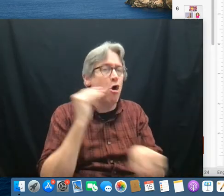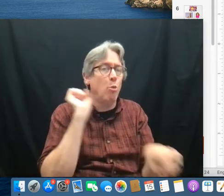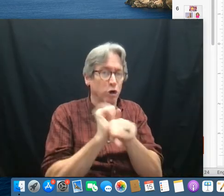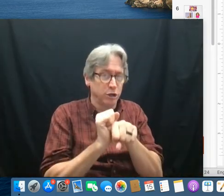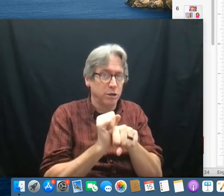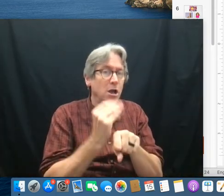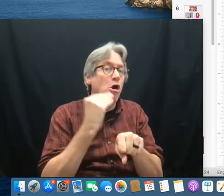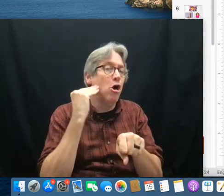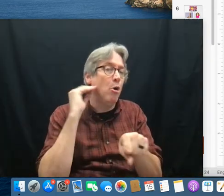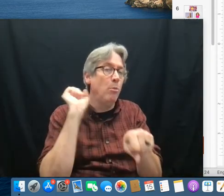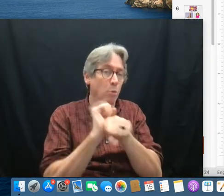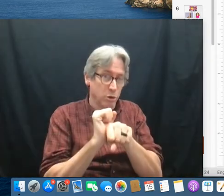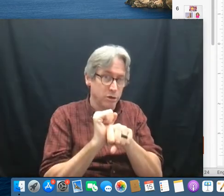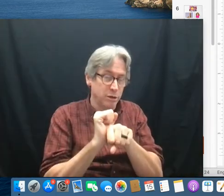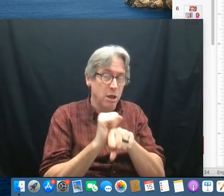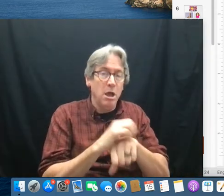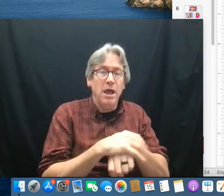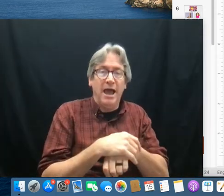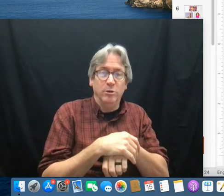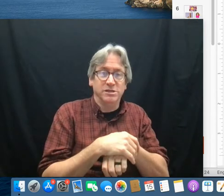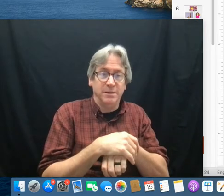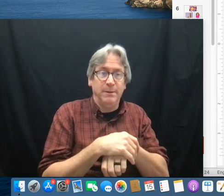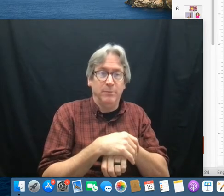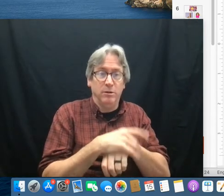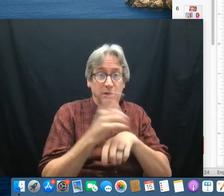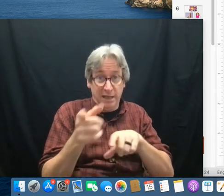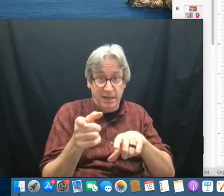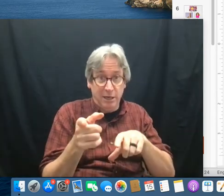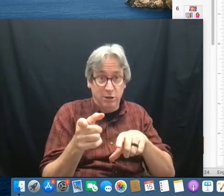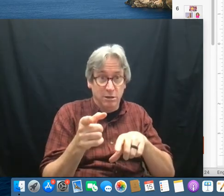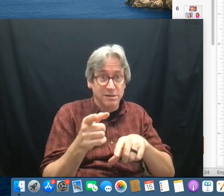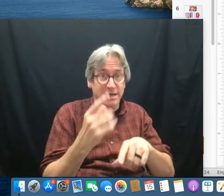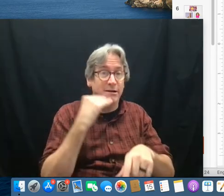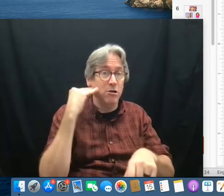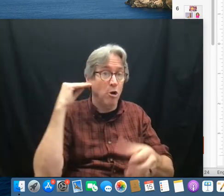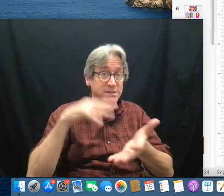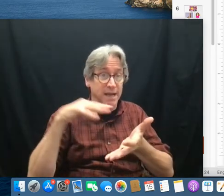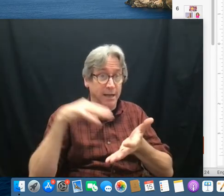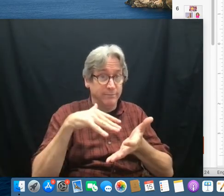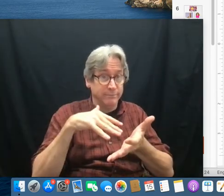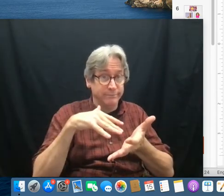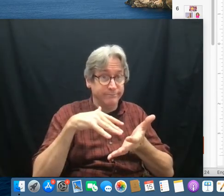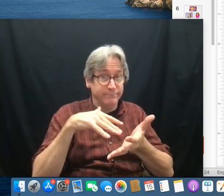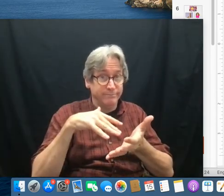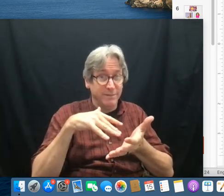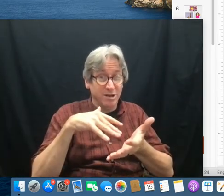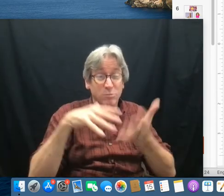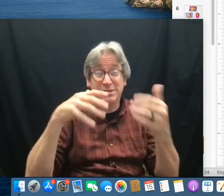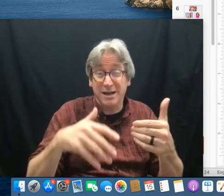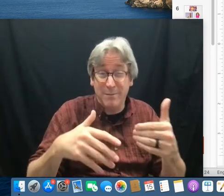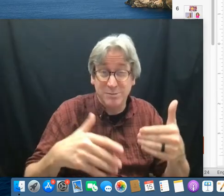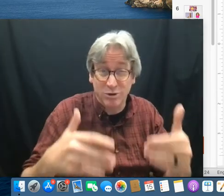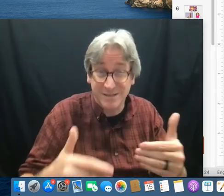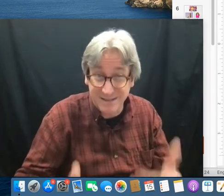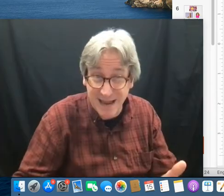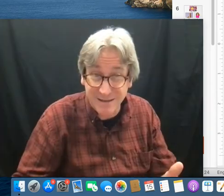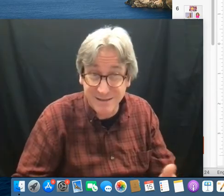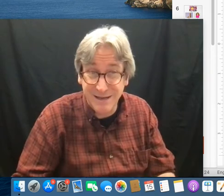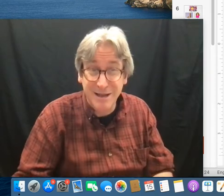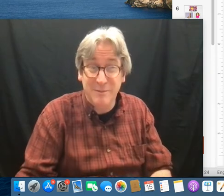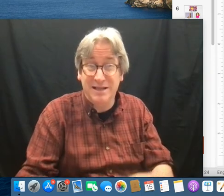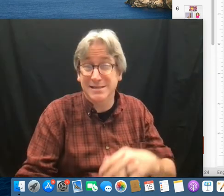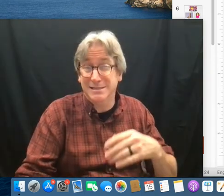this, but they're signing home study as opposed to homework.